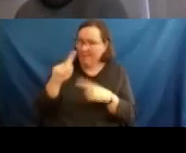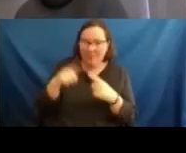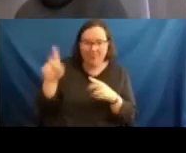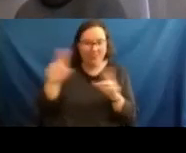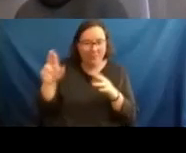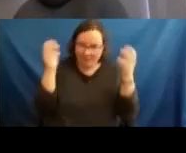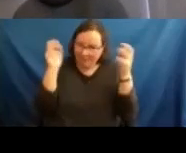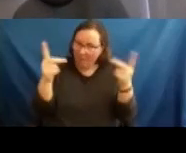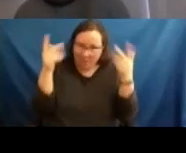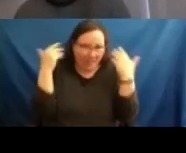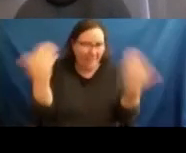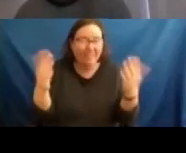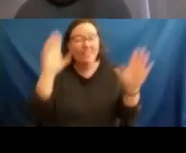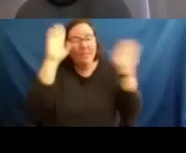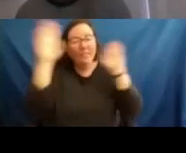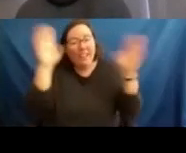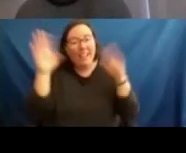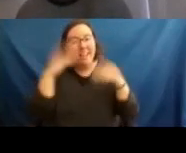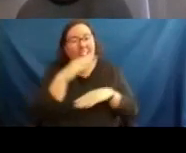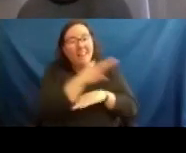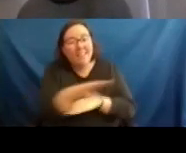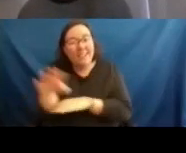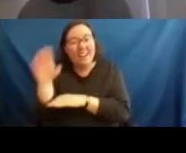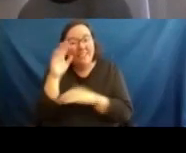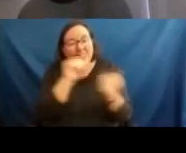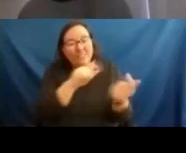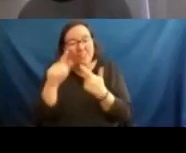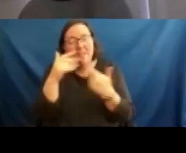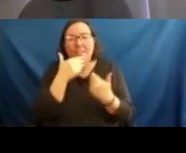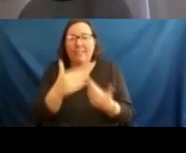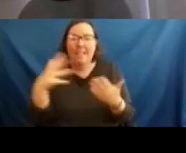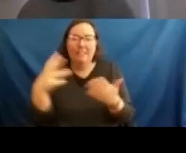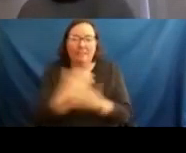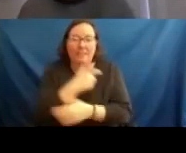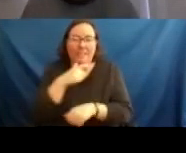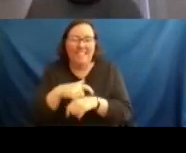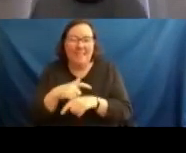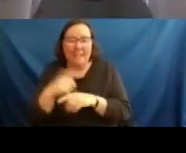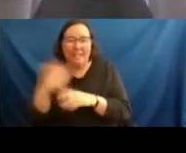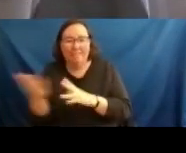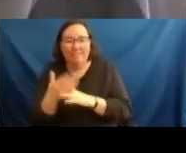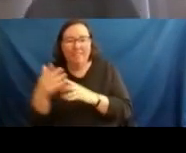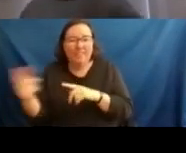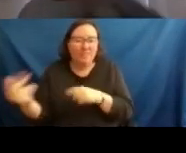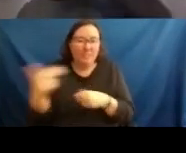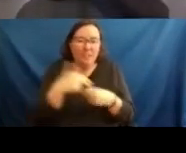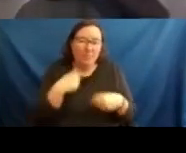Good afternoon, everyone. Thank you so much for taking time out of your day to be here with